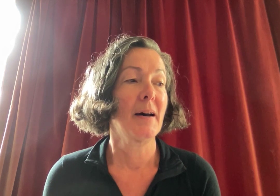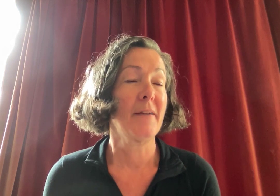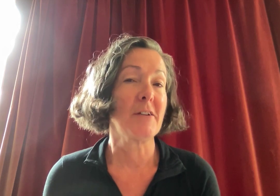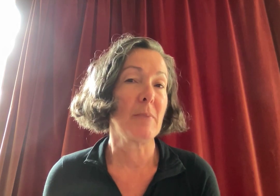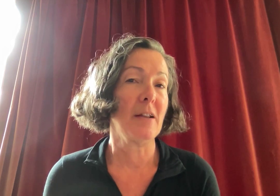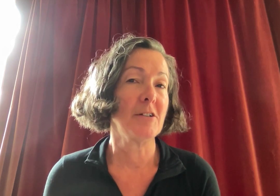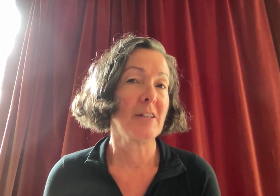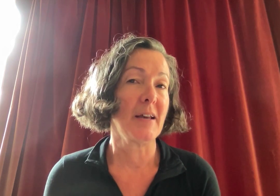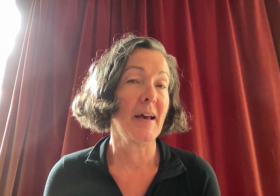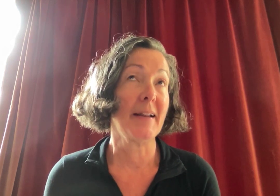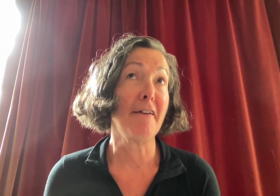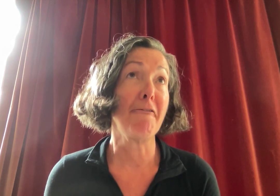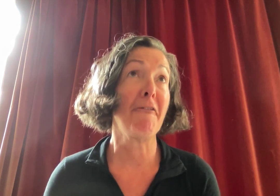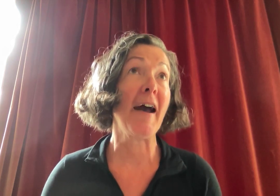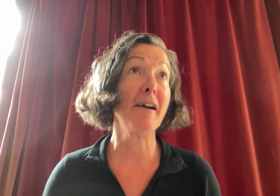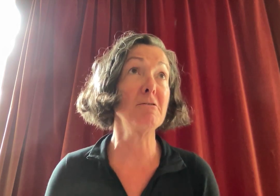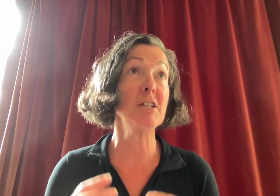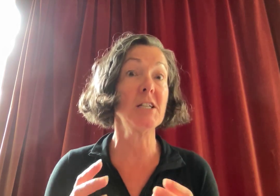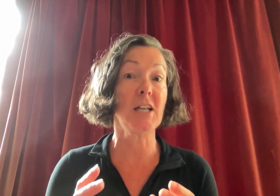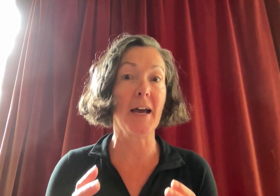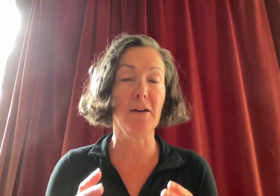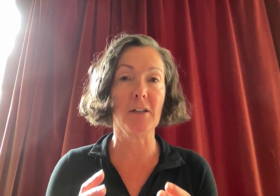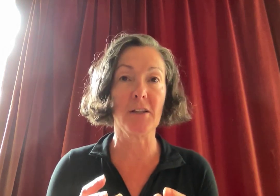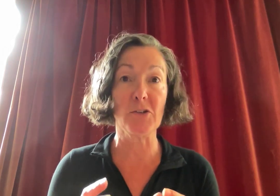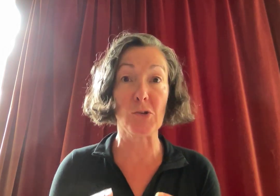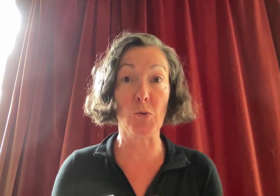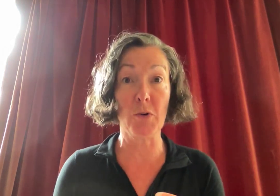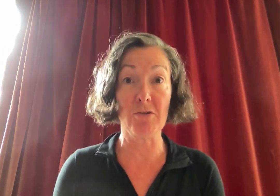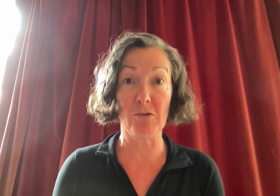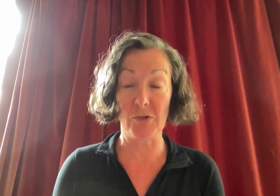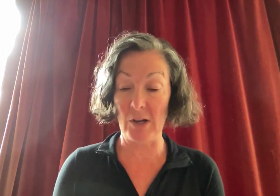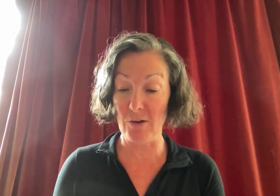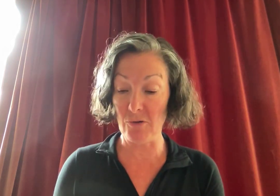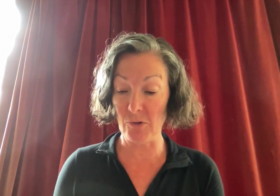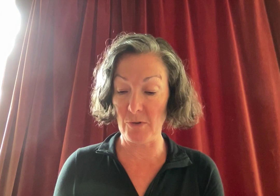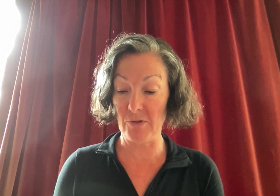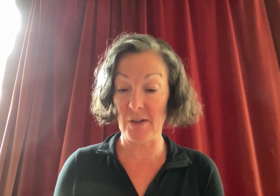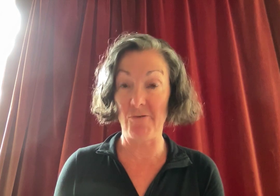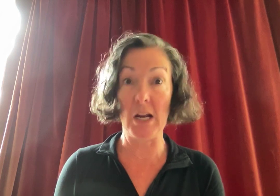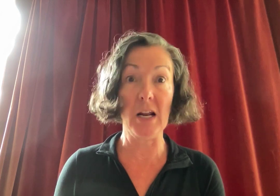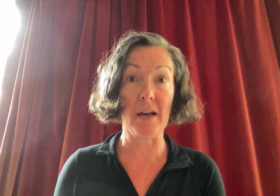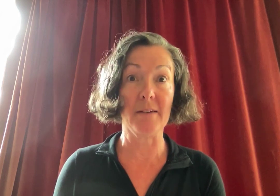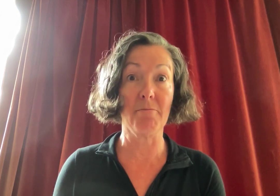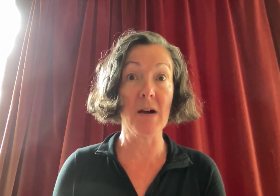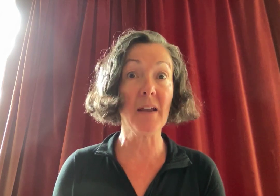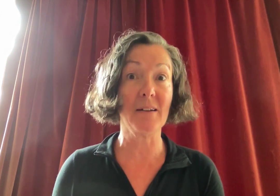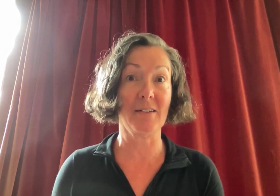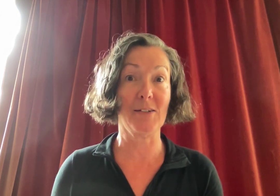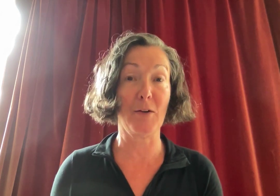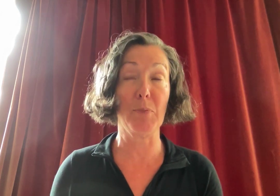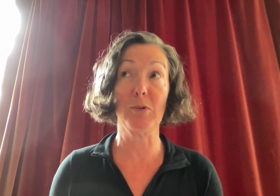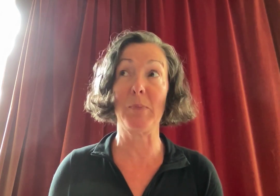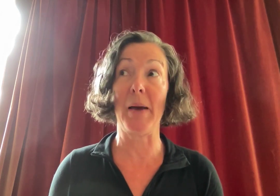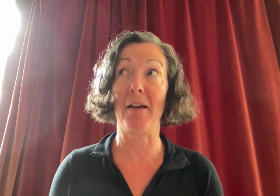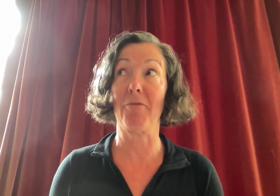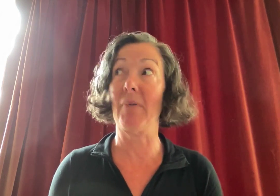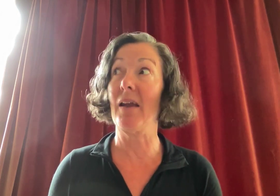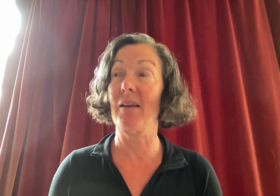I'd have to have my lunch there. And I found out that the squirrels, the local squirrels, they really like monkey nuts. So I bought a bag of monkey